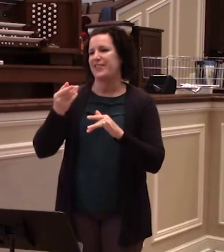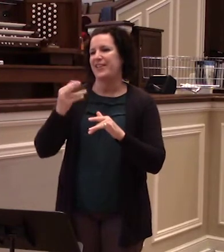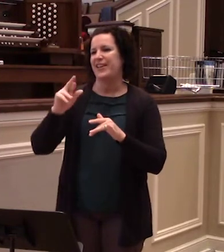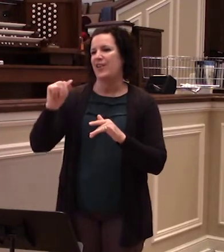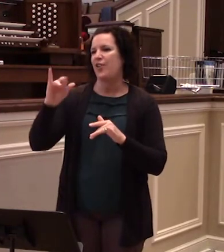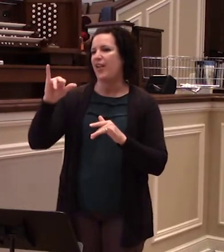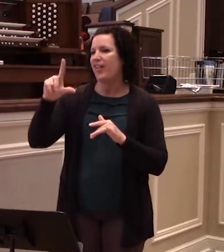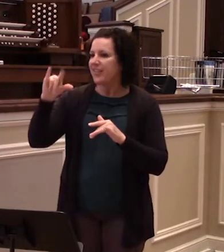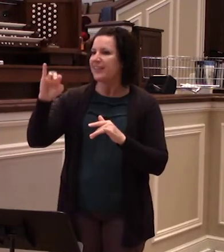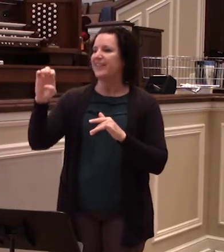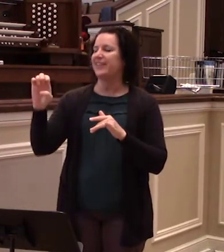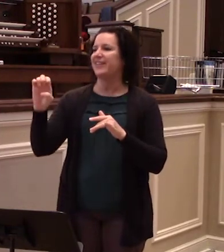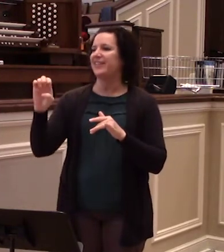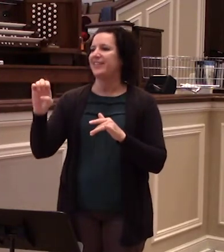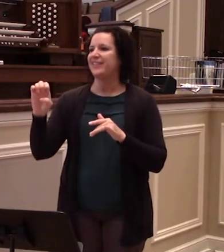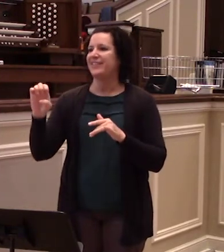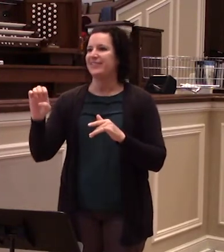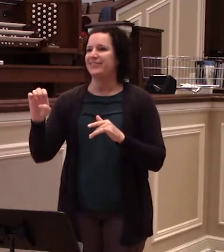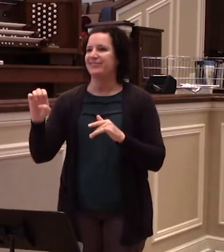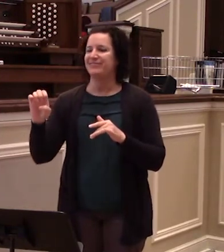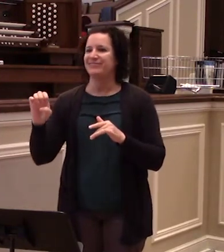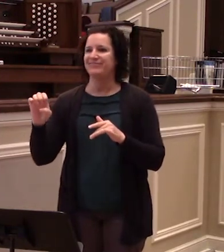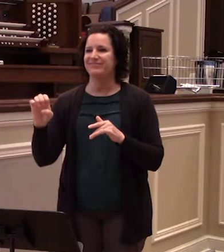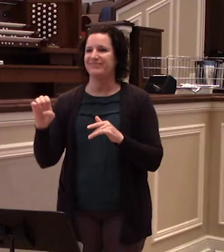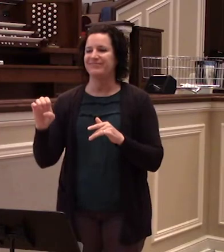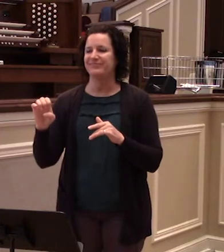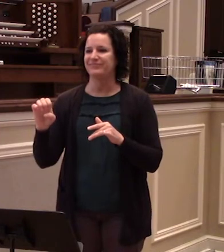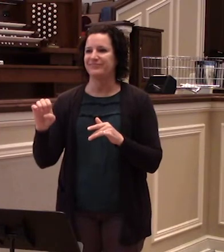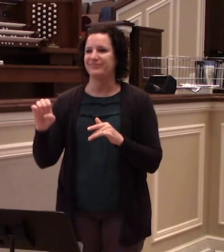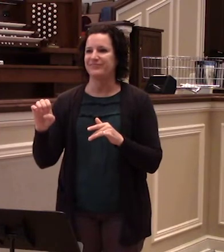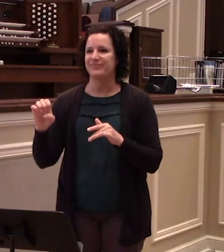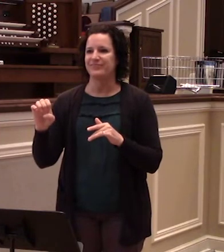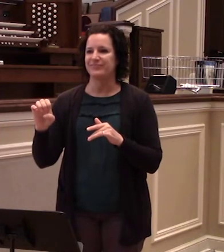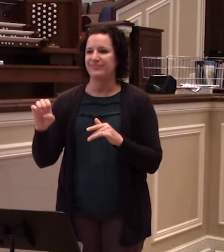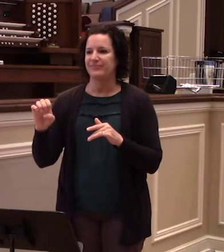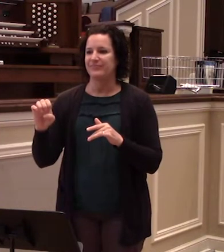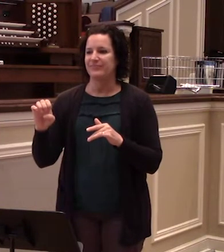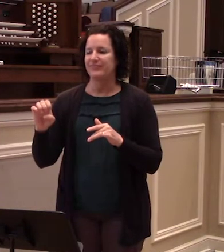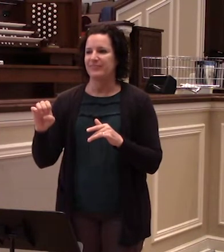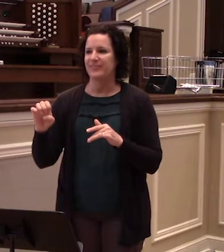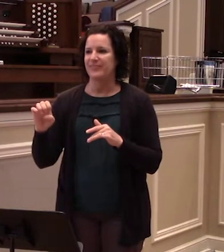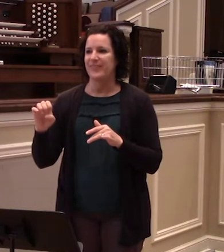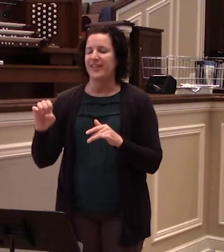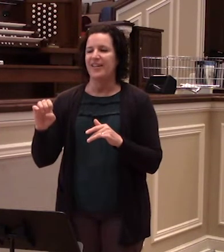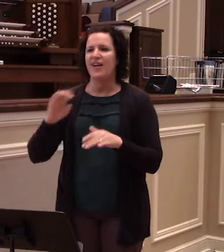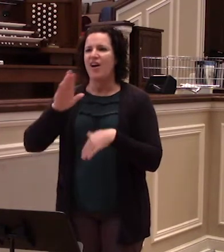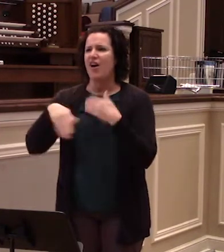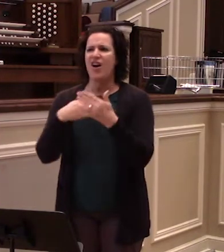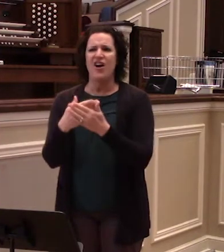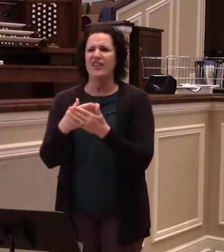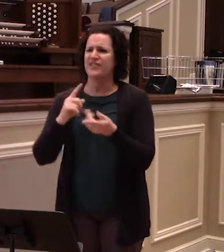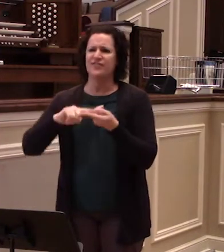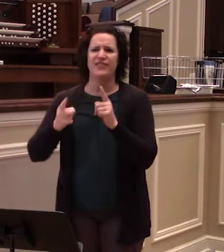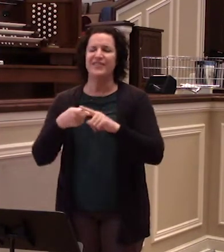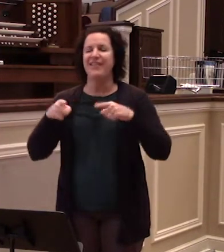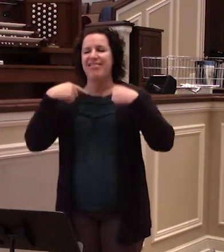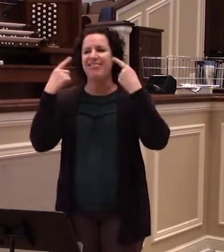remember that scene. It's the climax of a Charlie Brown Christmas. While everyone's laughing at him, Charlie